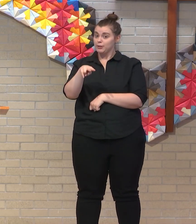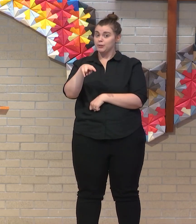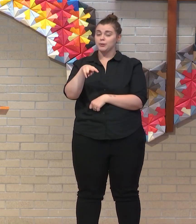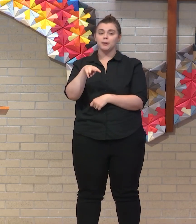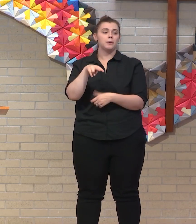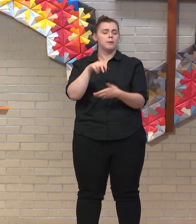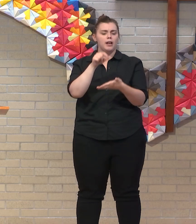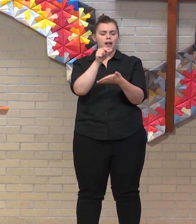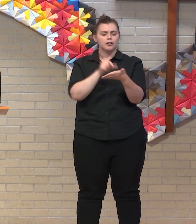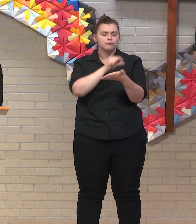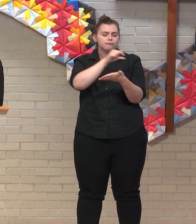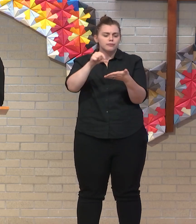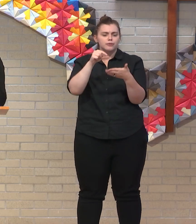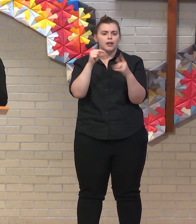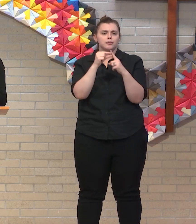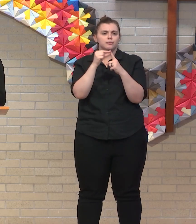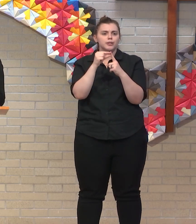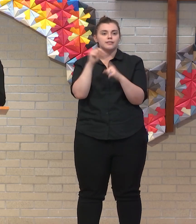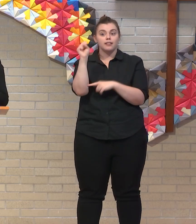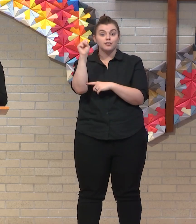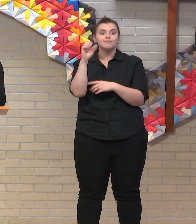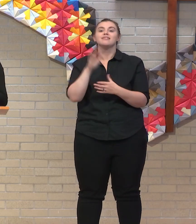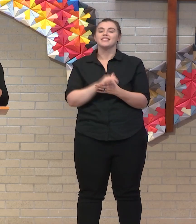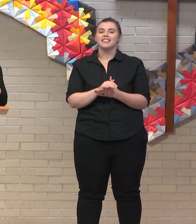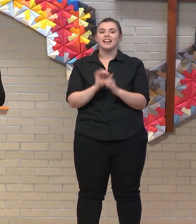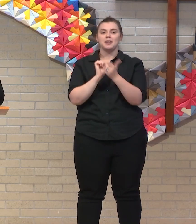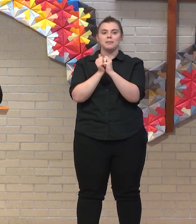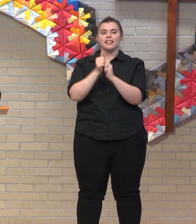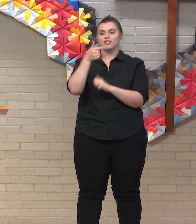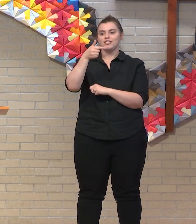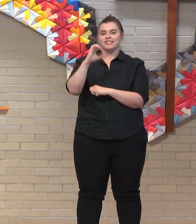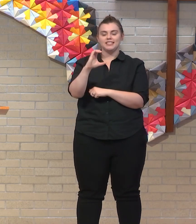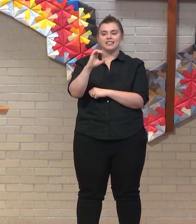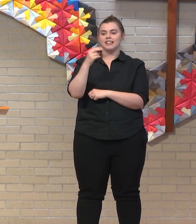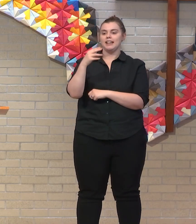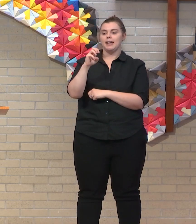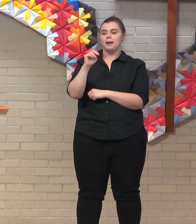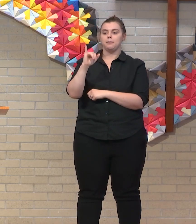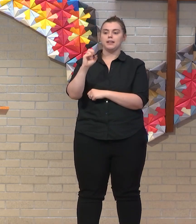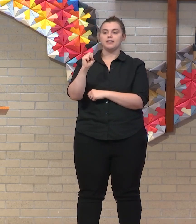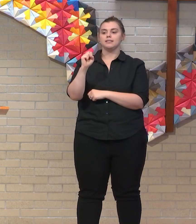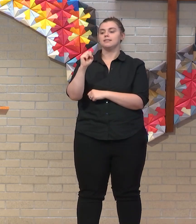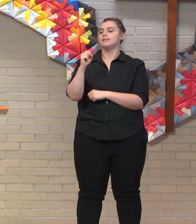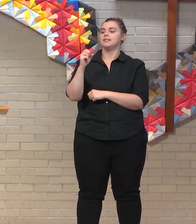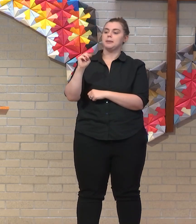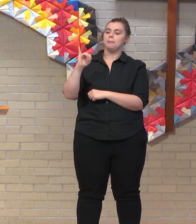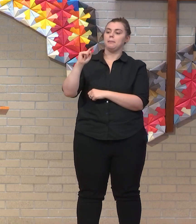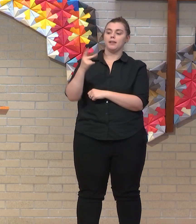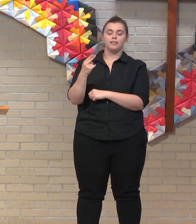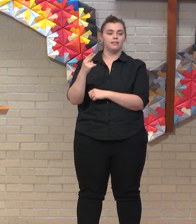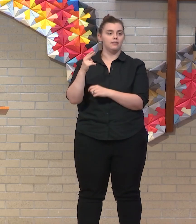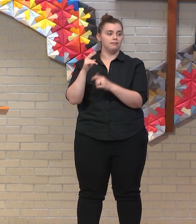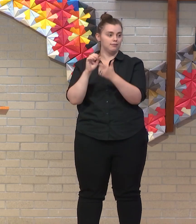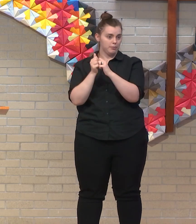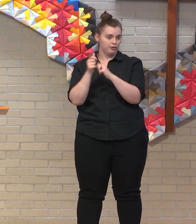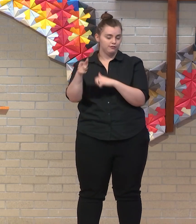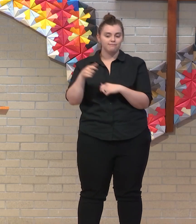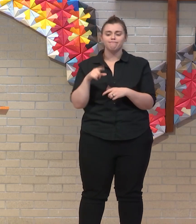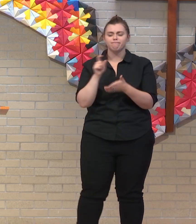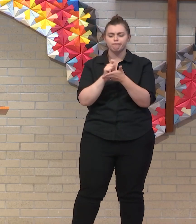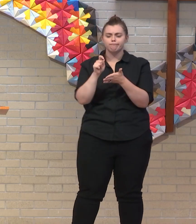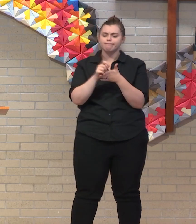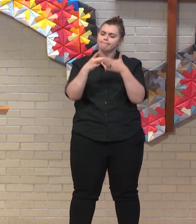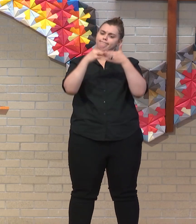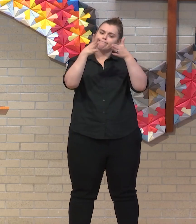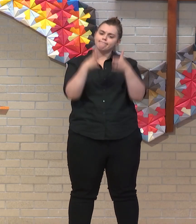Crossword Scholarship, and competed in GC's C. Henry Smith Peace Oratorical Contest. Caleb wrote that